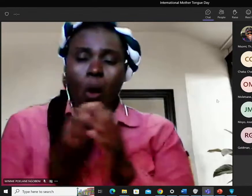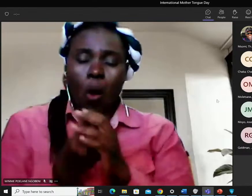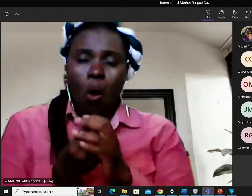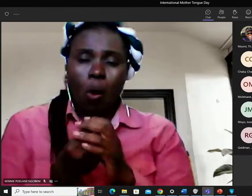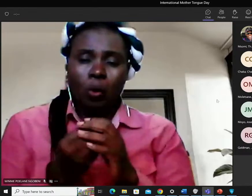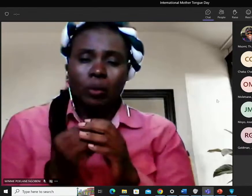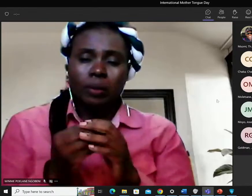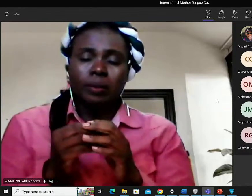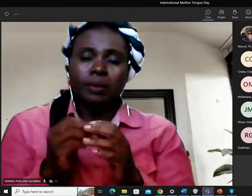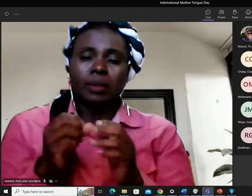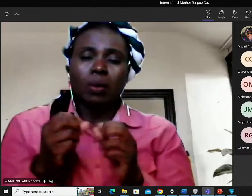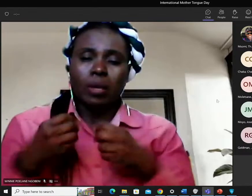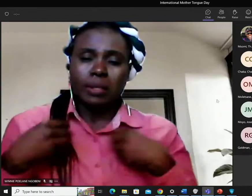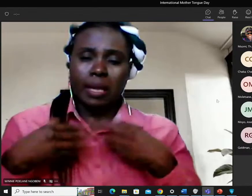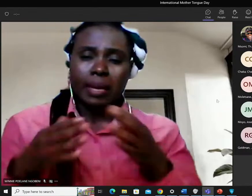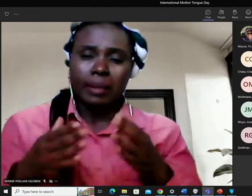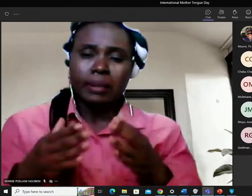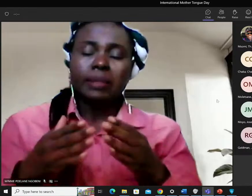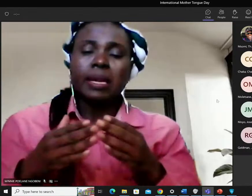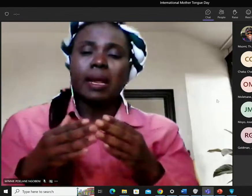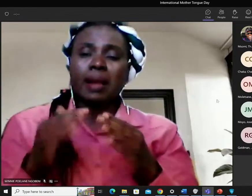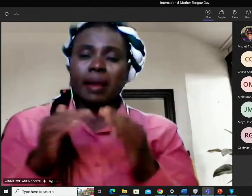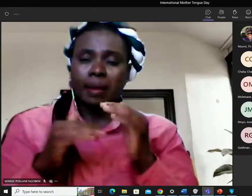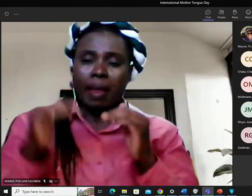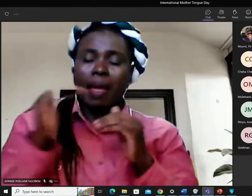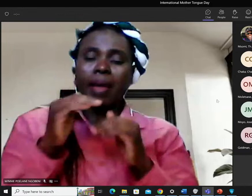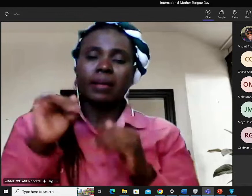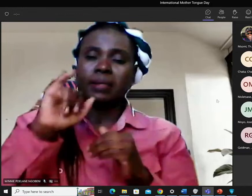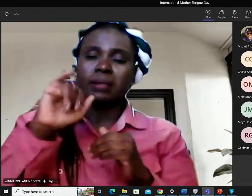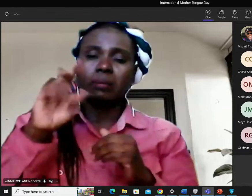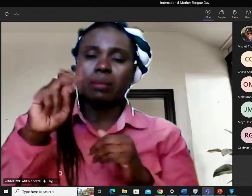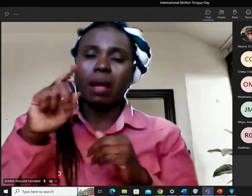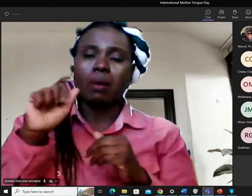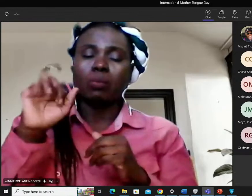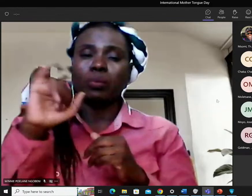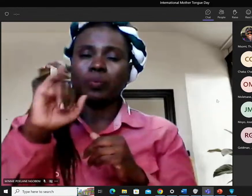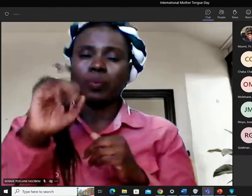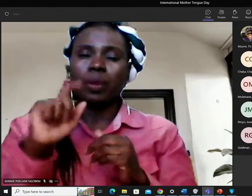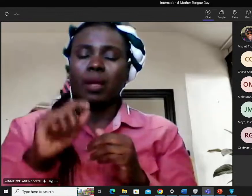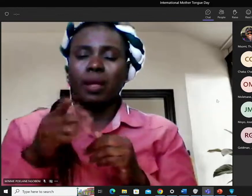was established in Hyderabad. This order